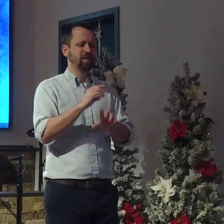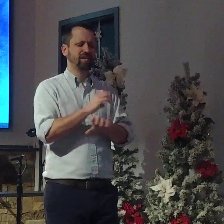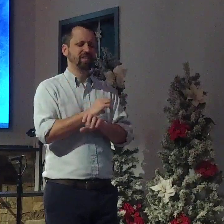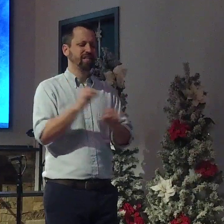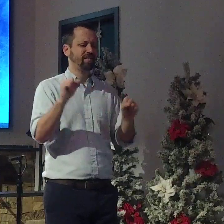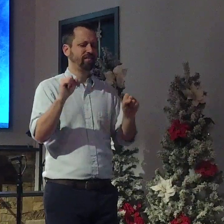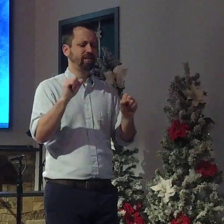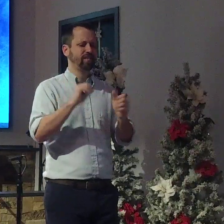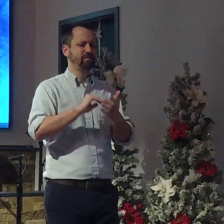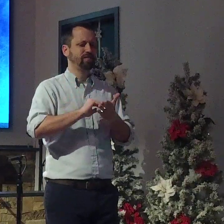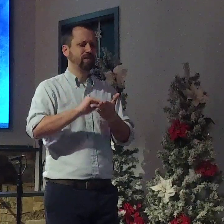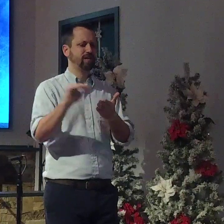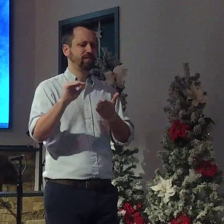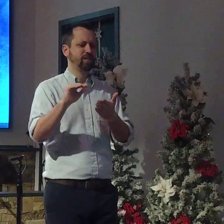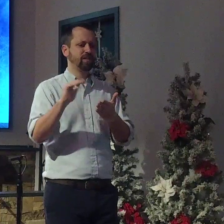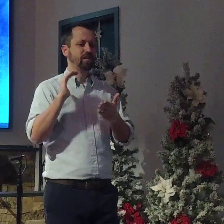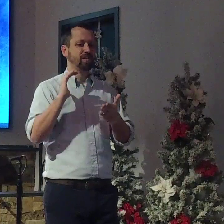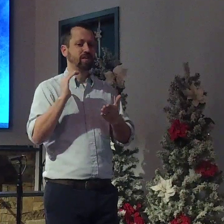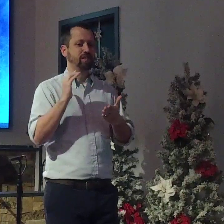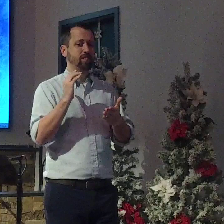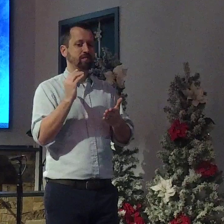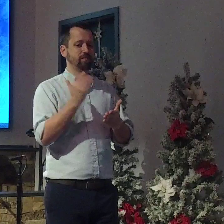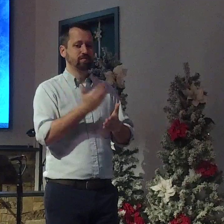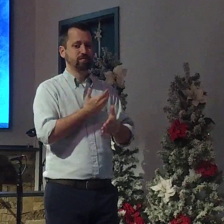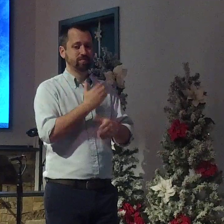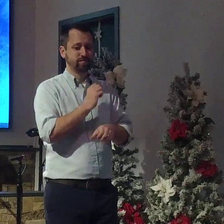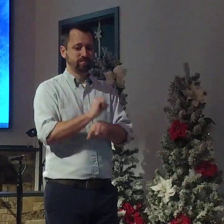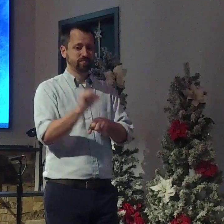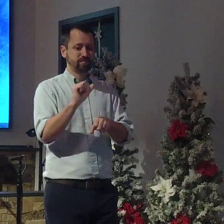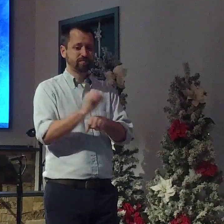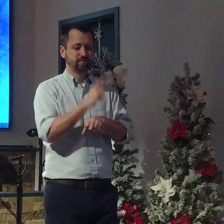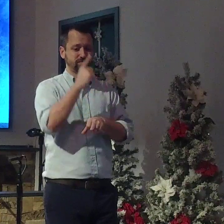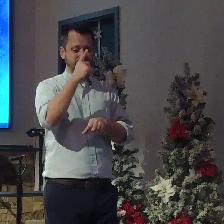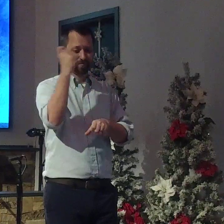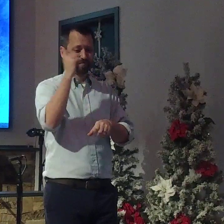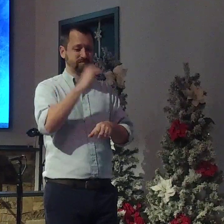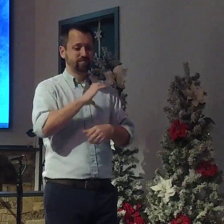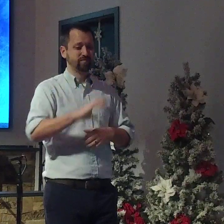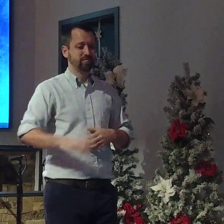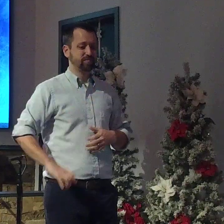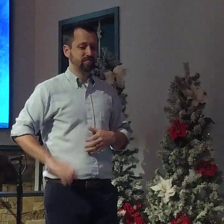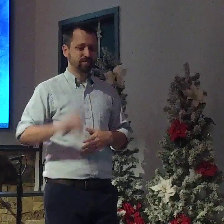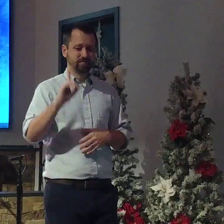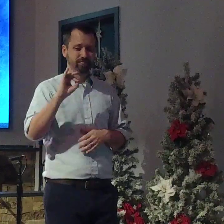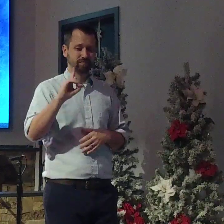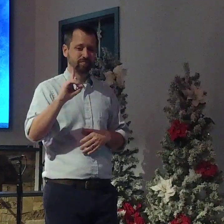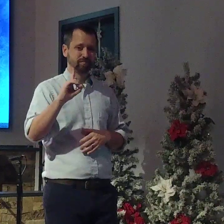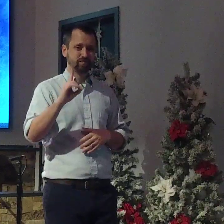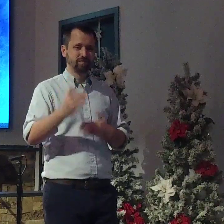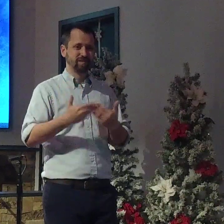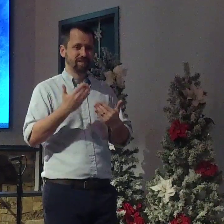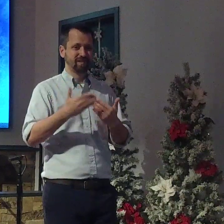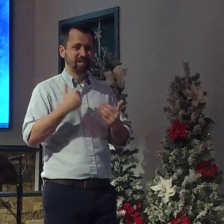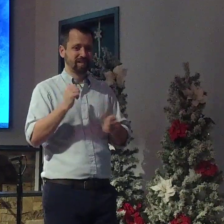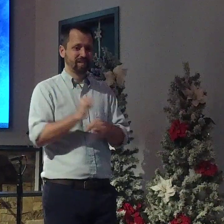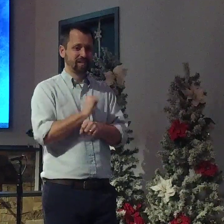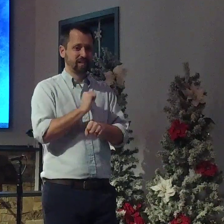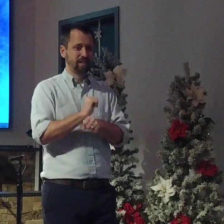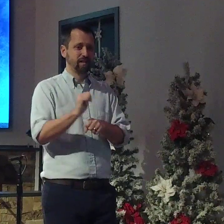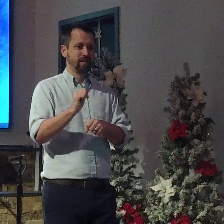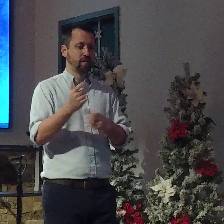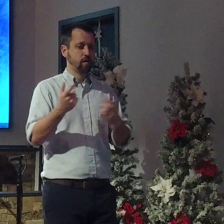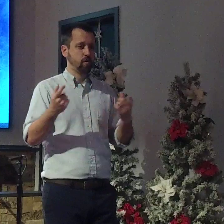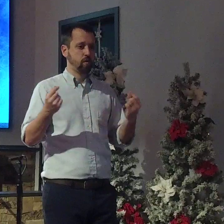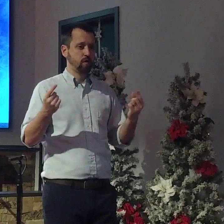sacrifice for sins, for how long? Forever. He sat down on the right hand of God. And because of what